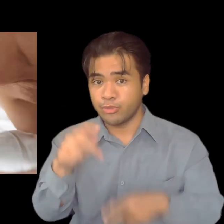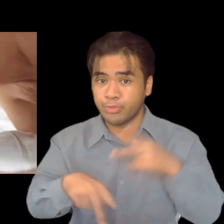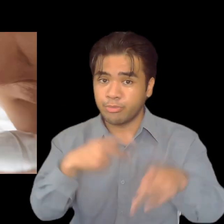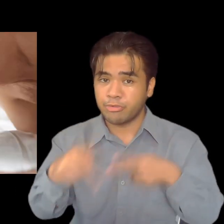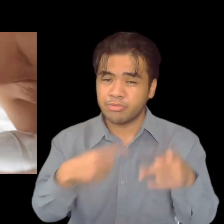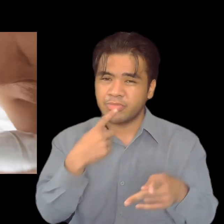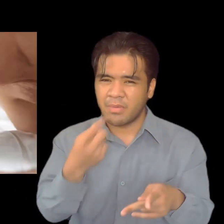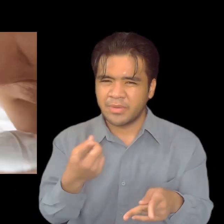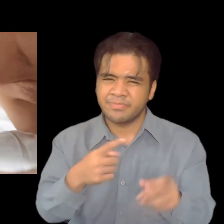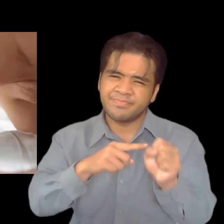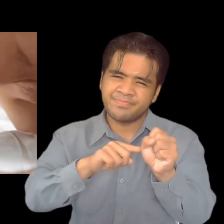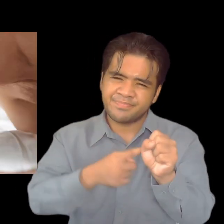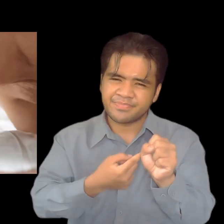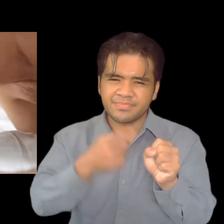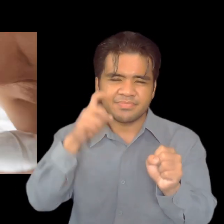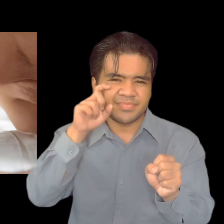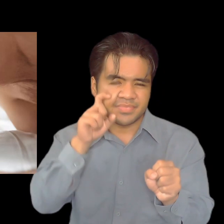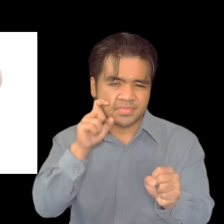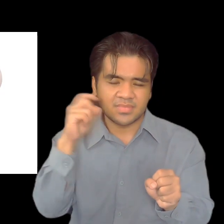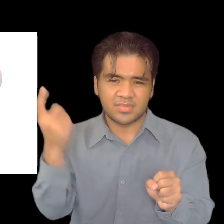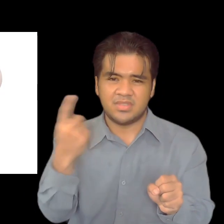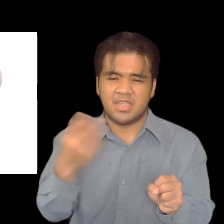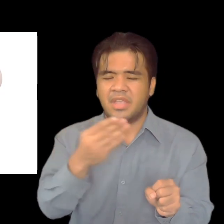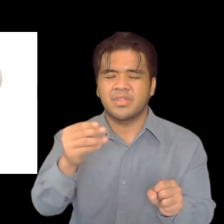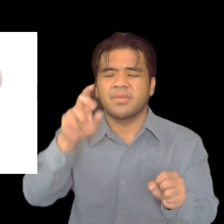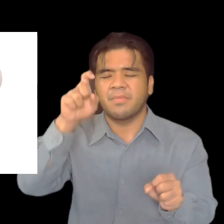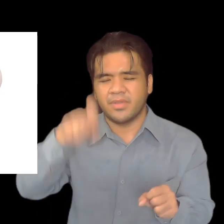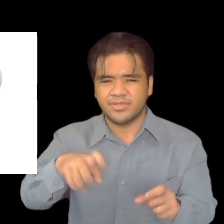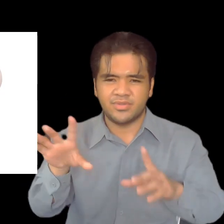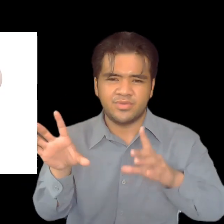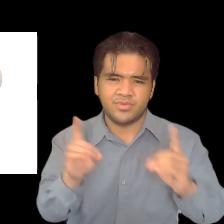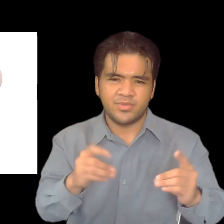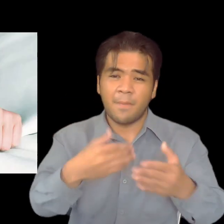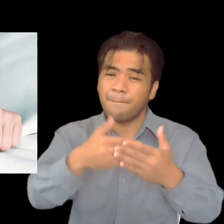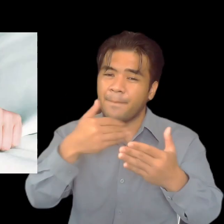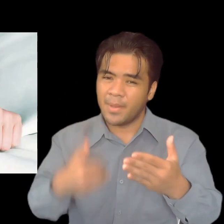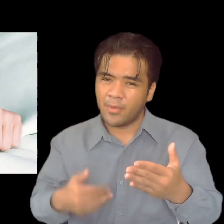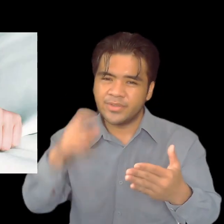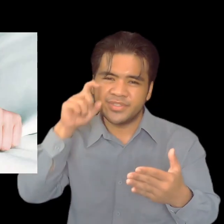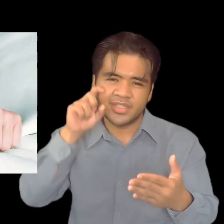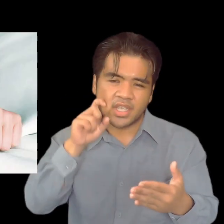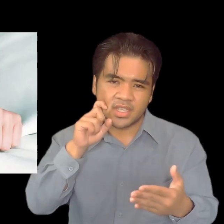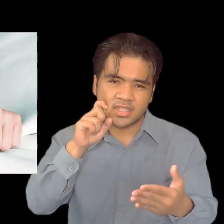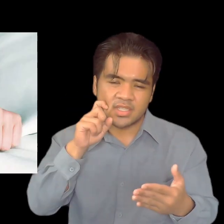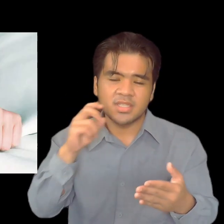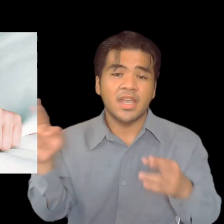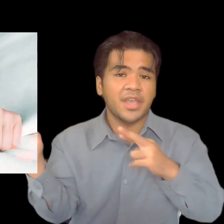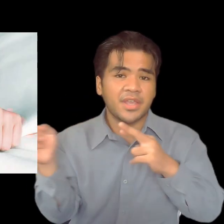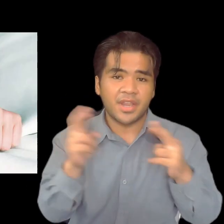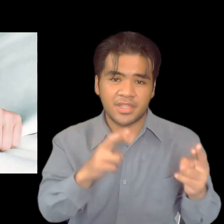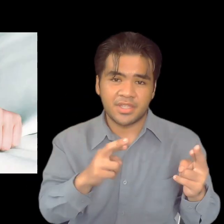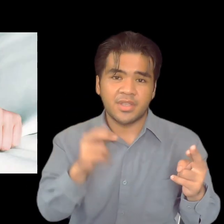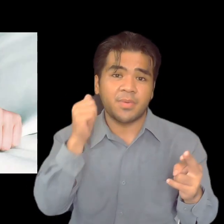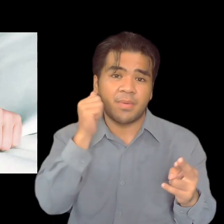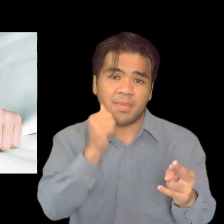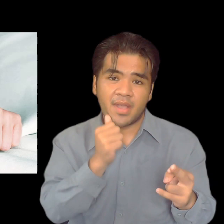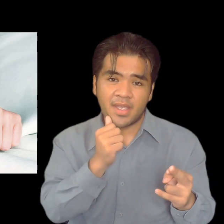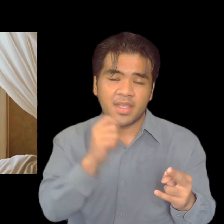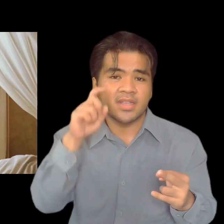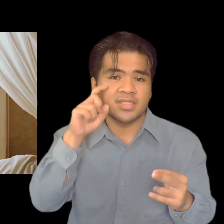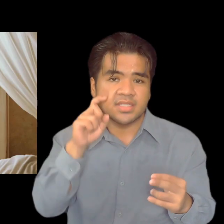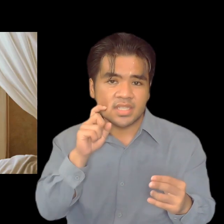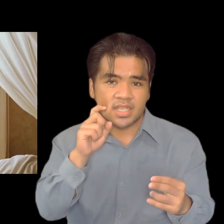actual sex in order to arouse the woman and make her vagina lubricated so that she won't be hurt by the penile